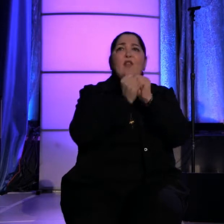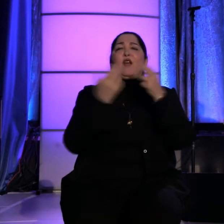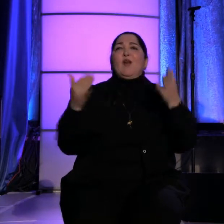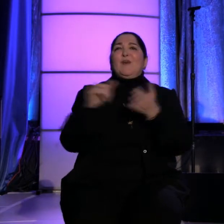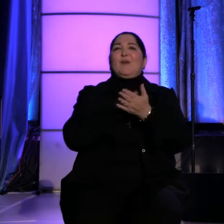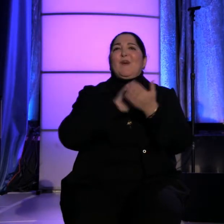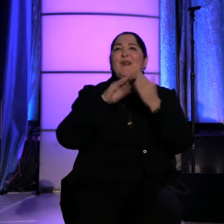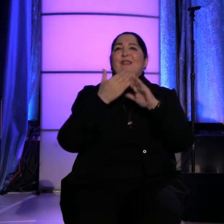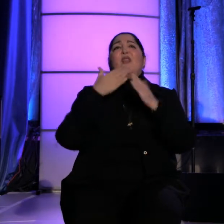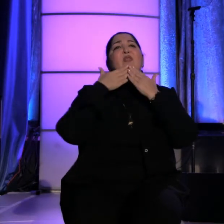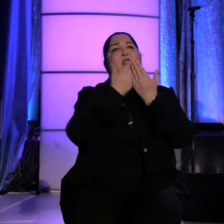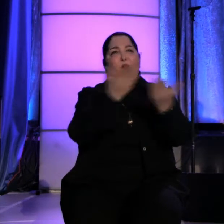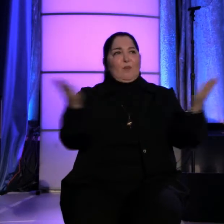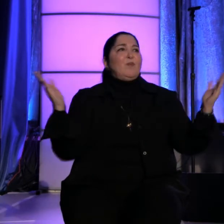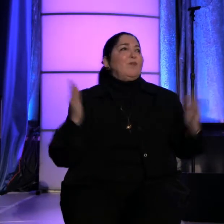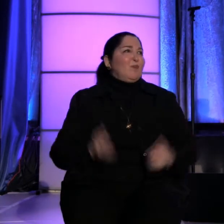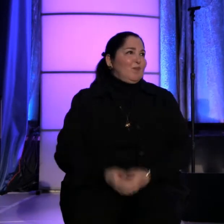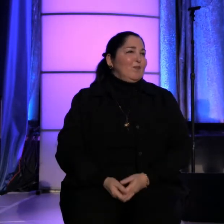So thank you all.